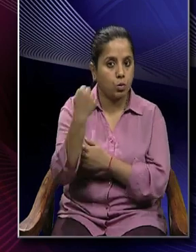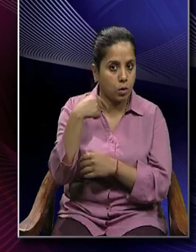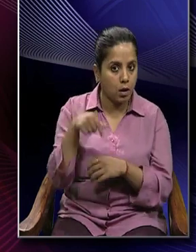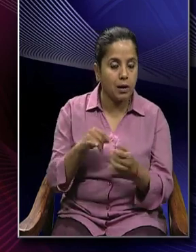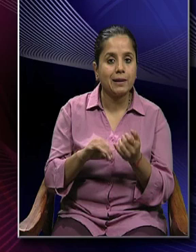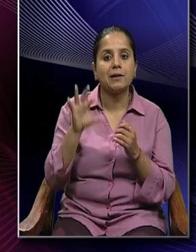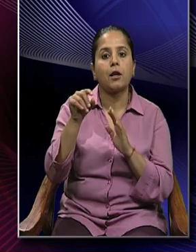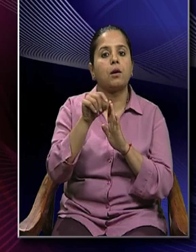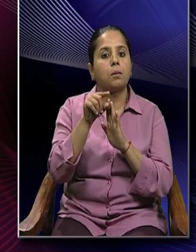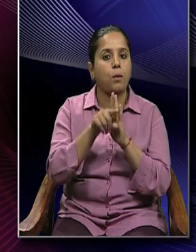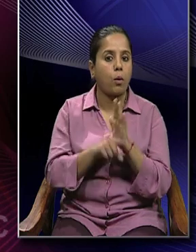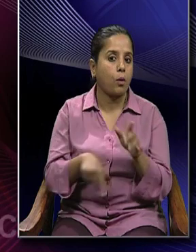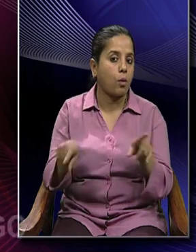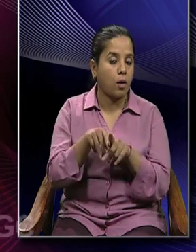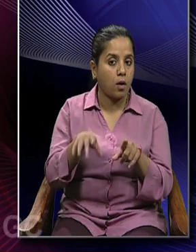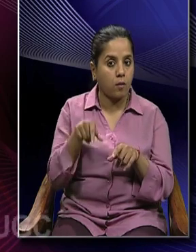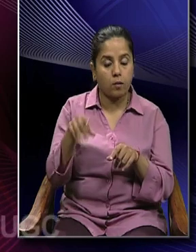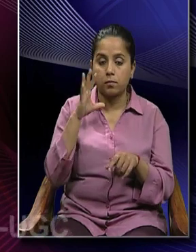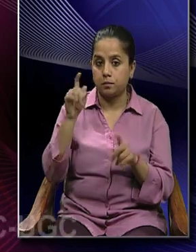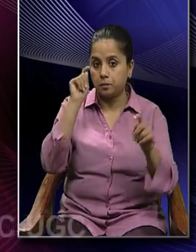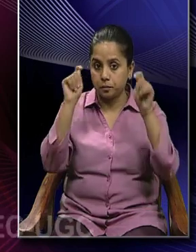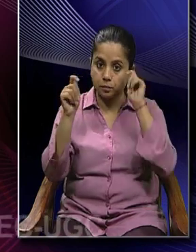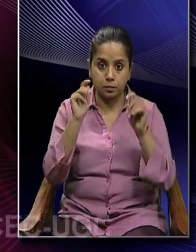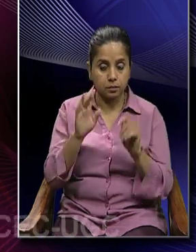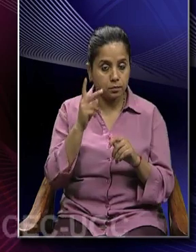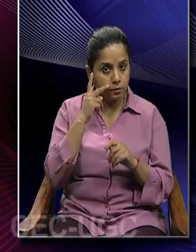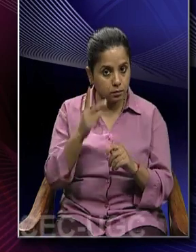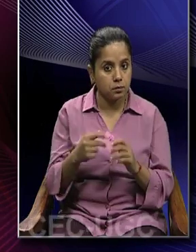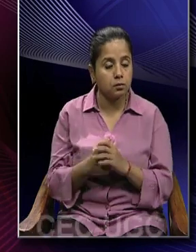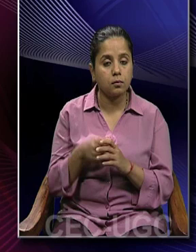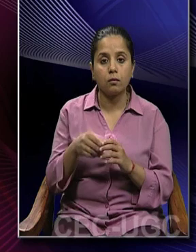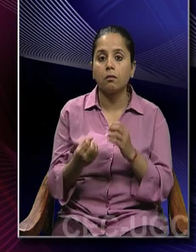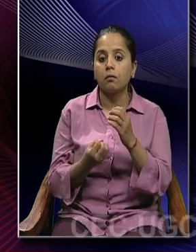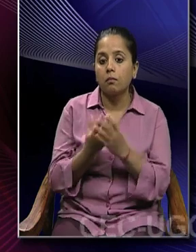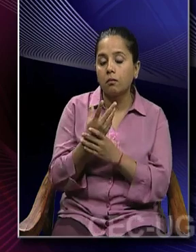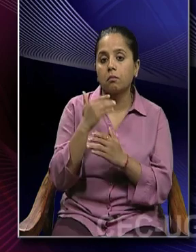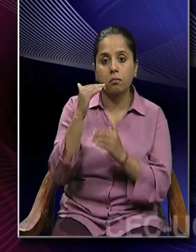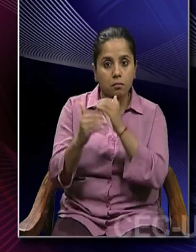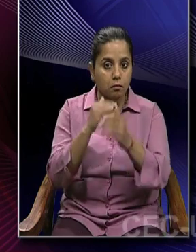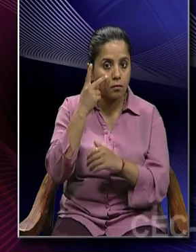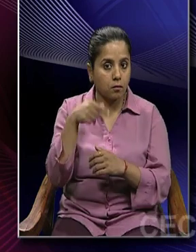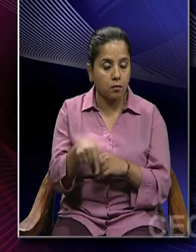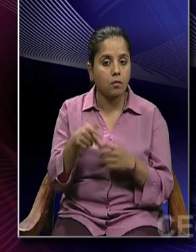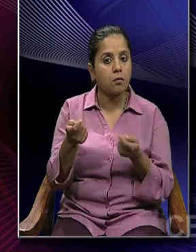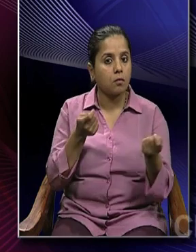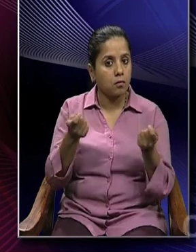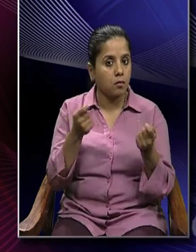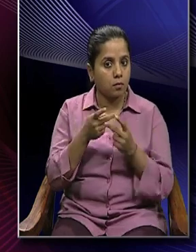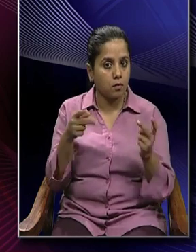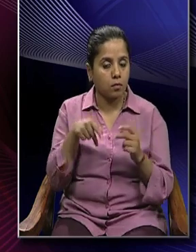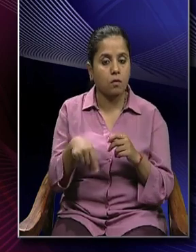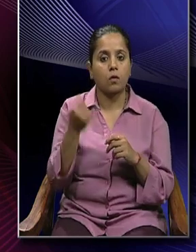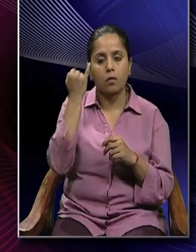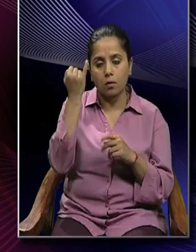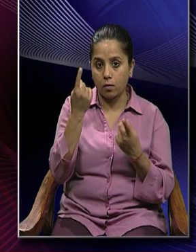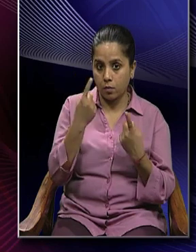state policy also have played an important role in the evolution and the maintenance of the ideals